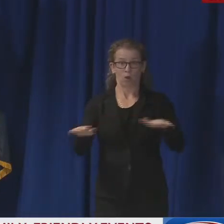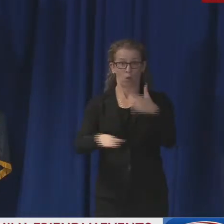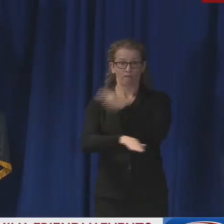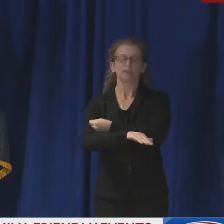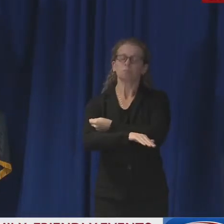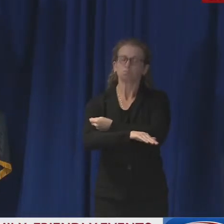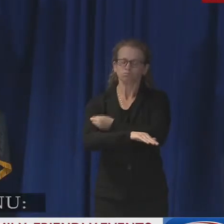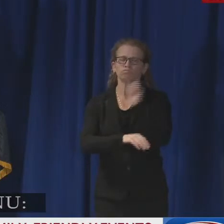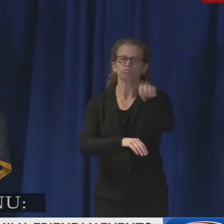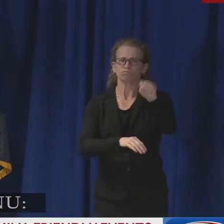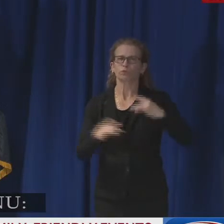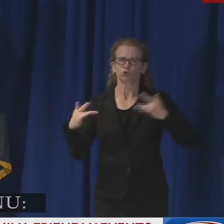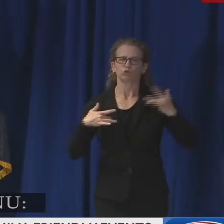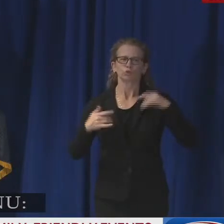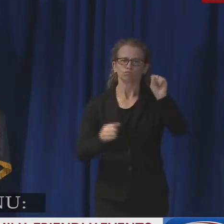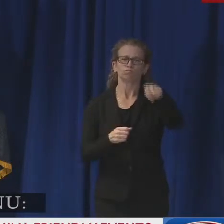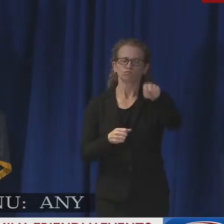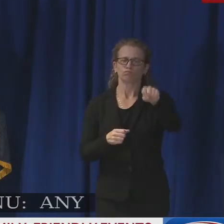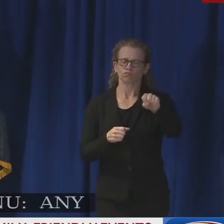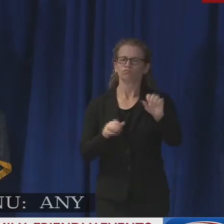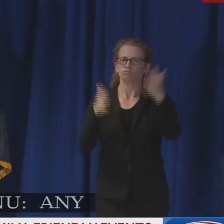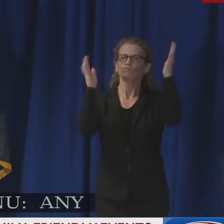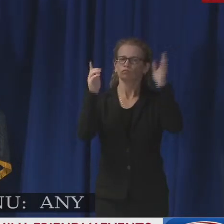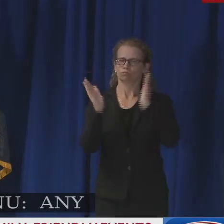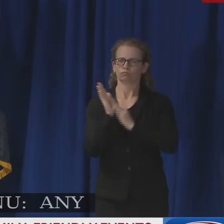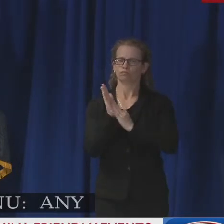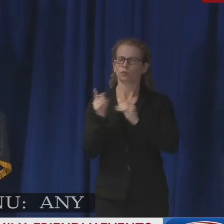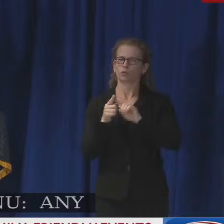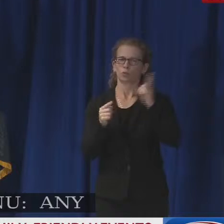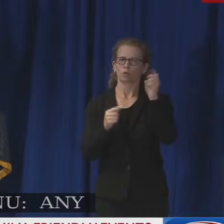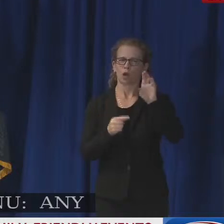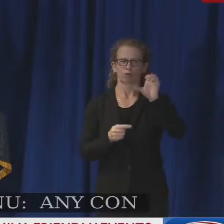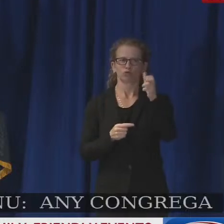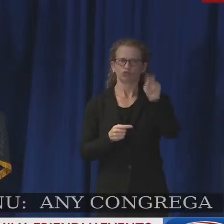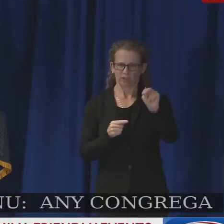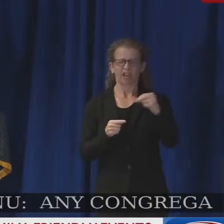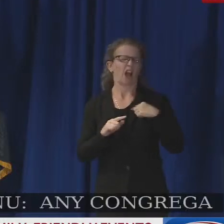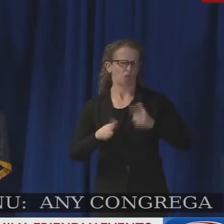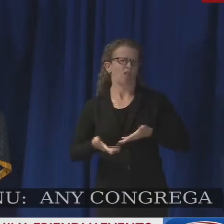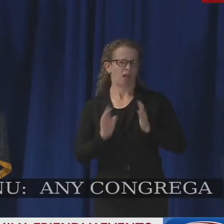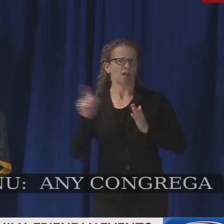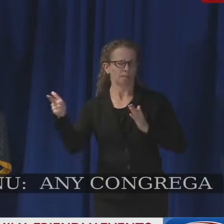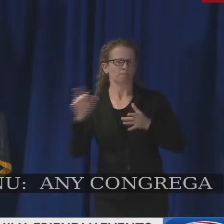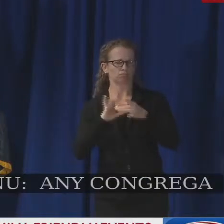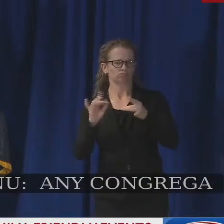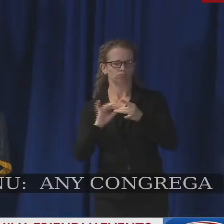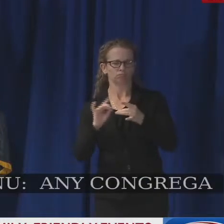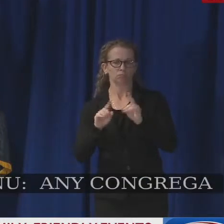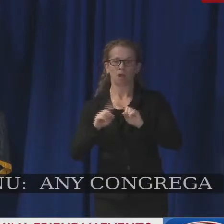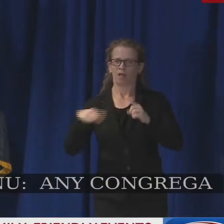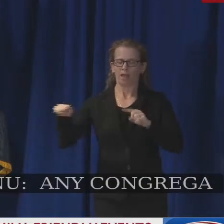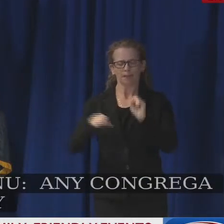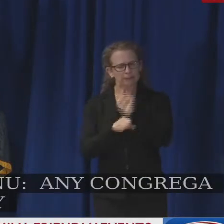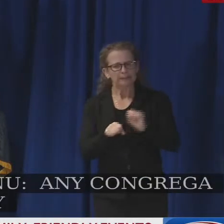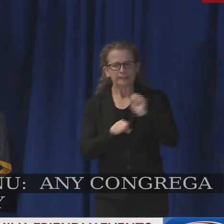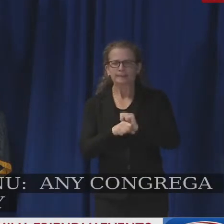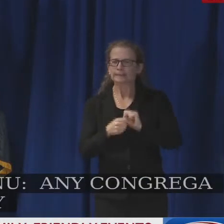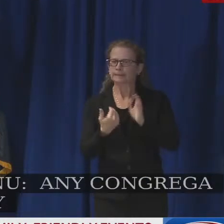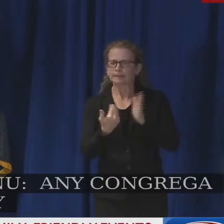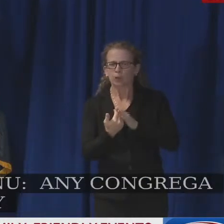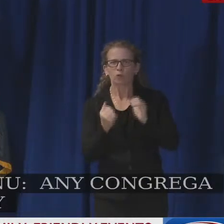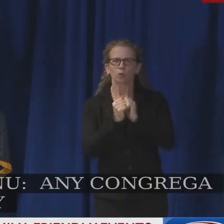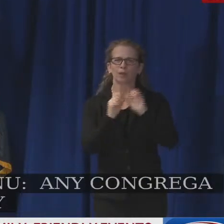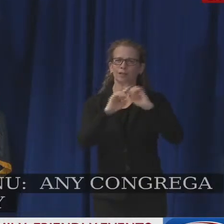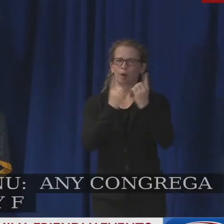there is a level of concern there. So I commend Dr. Chan. I know him and his team. I'll let him speak for his team. But I know they've been working very closely with the Department